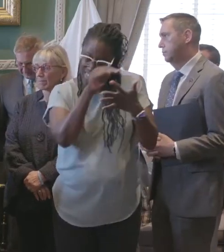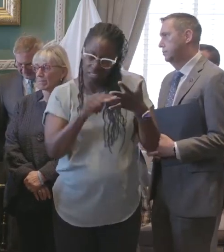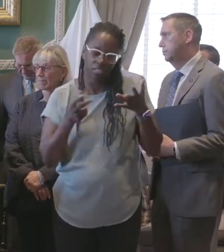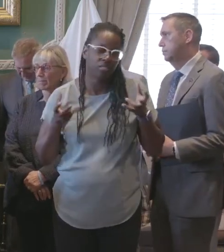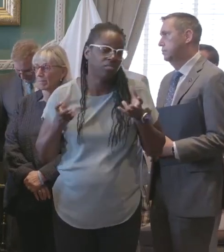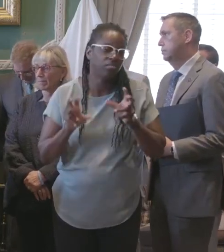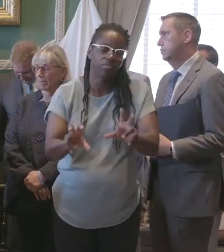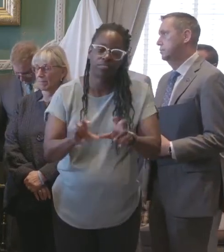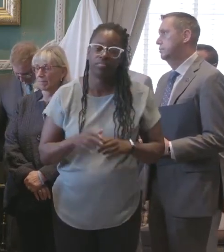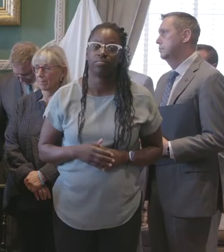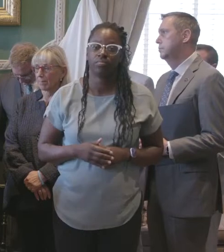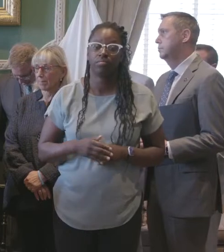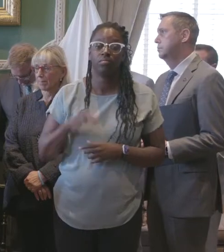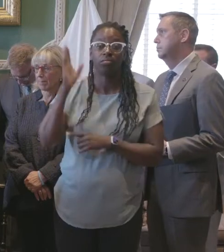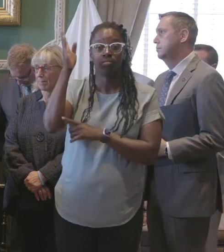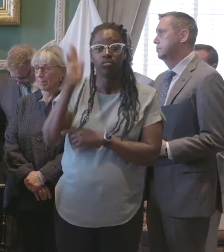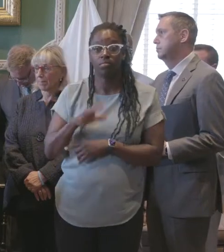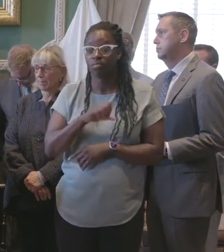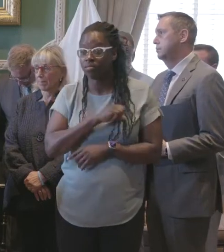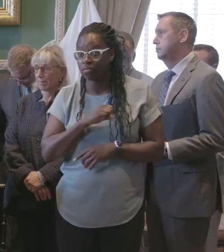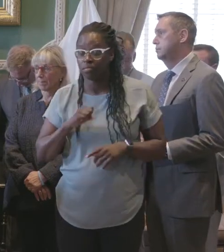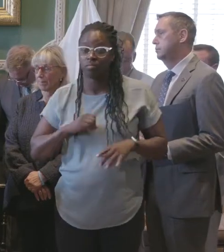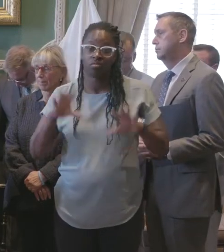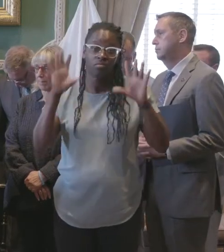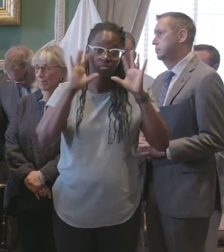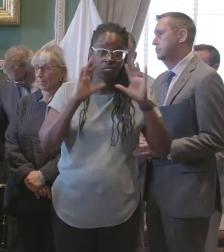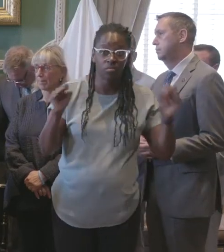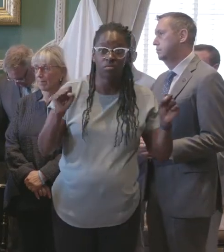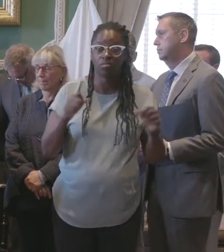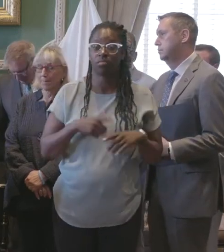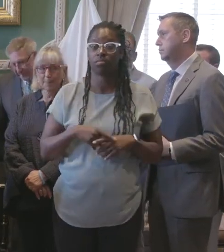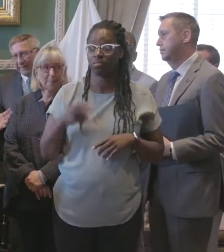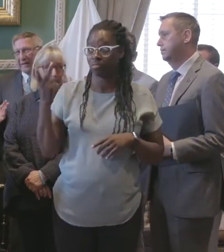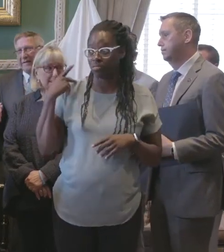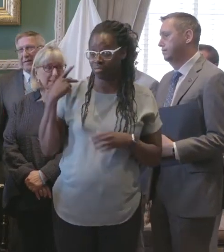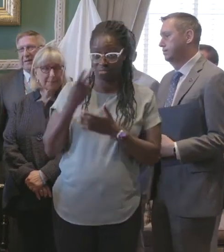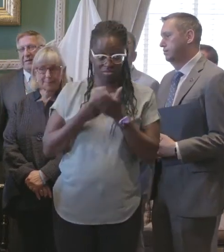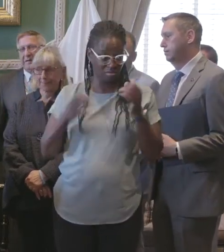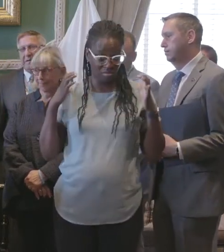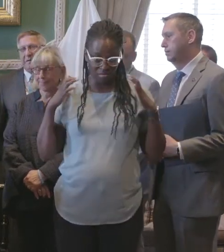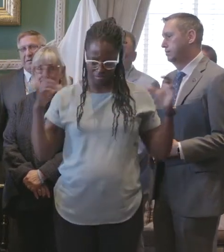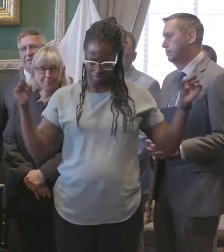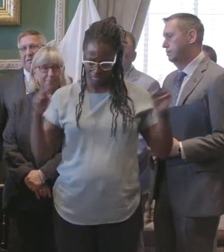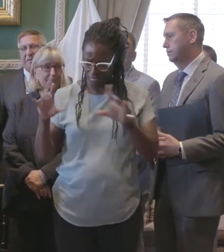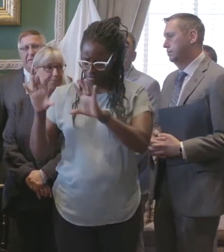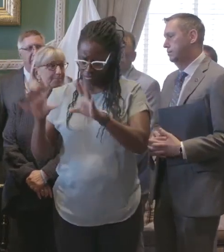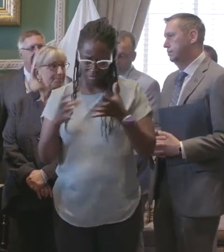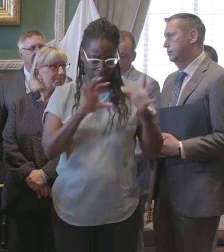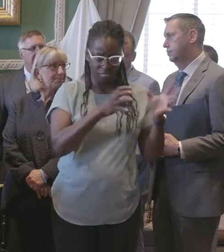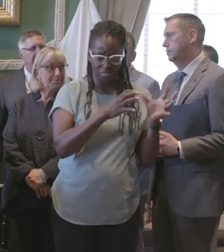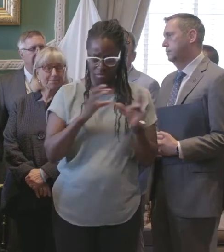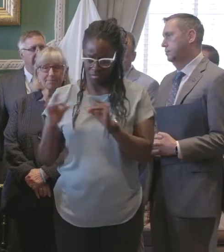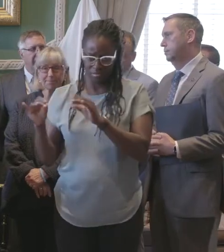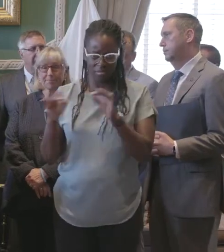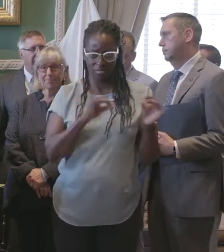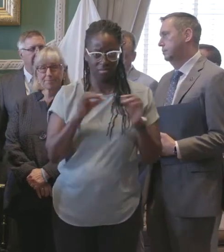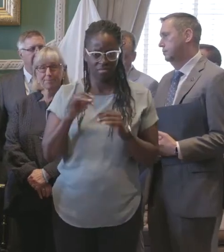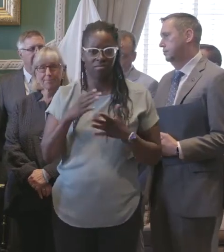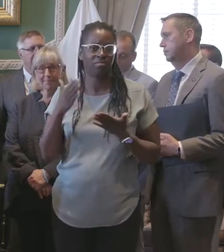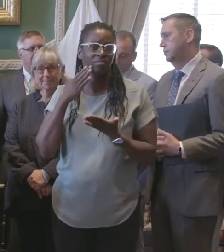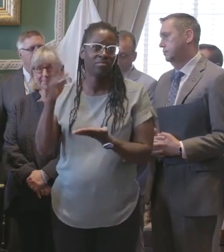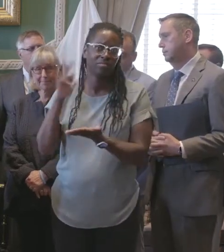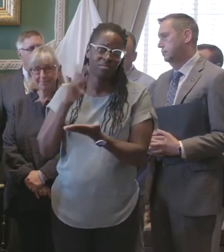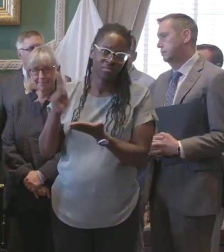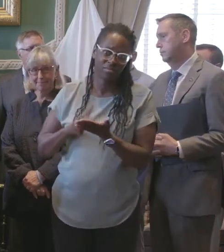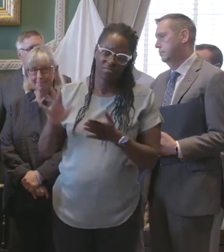Senate President. I want to thank Chair Michlewitz and Chair Rodrigues. I want to thank Secretary Gorzkowicz and the team who spends a lot of